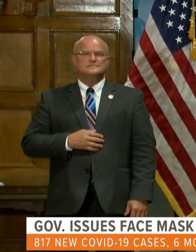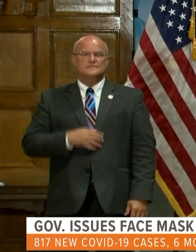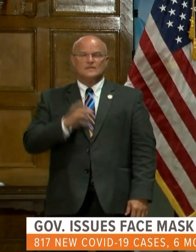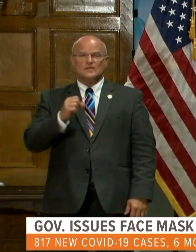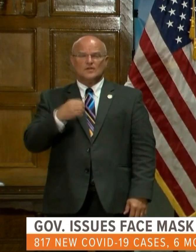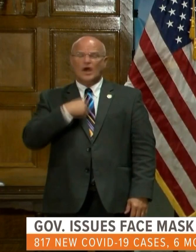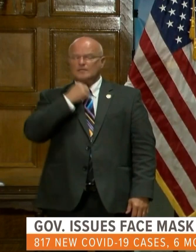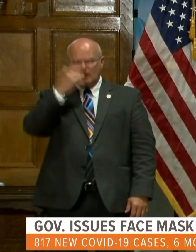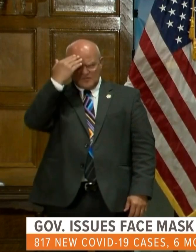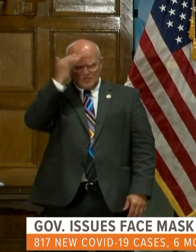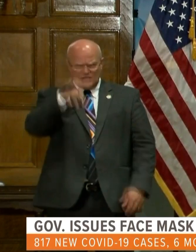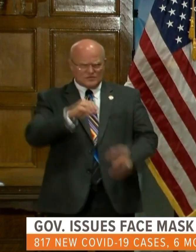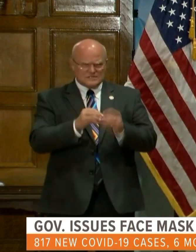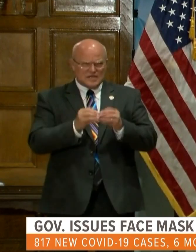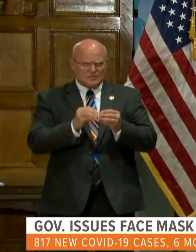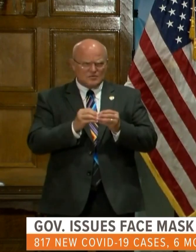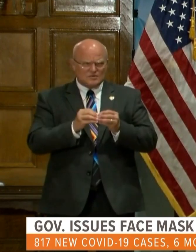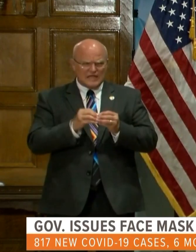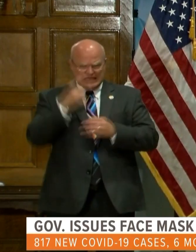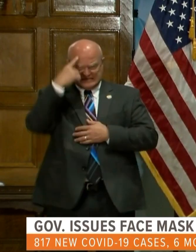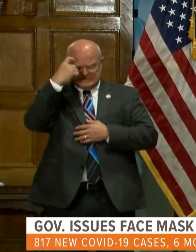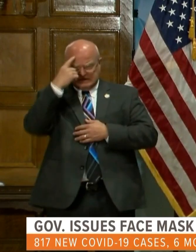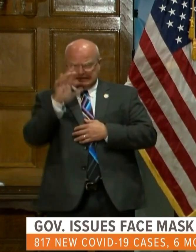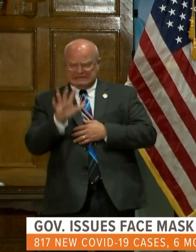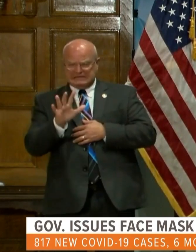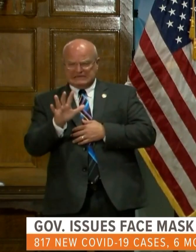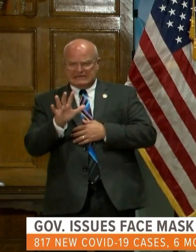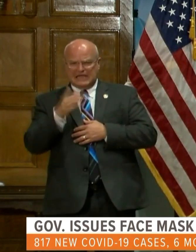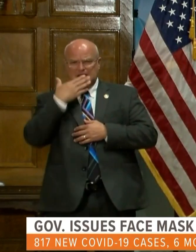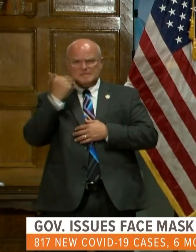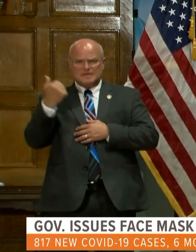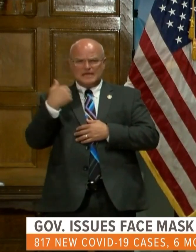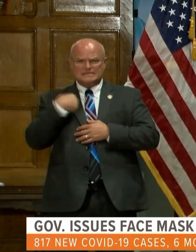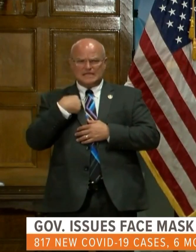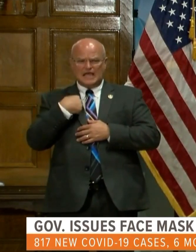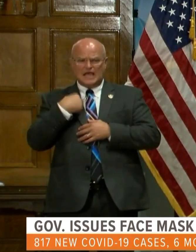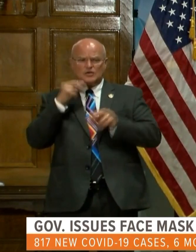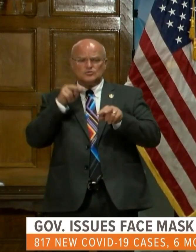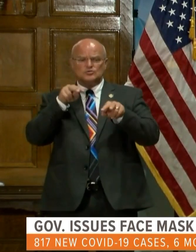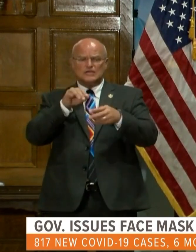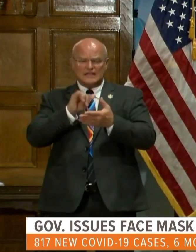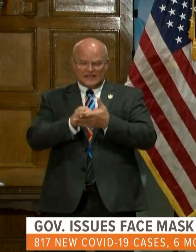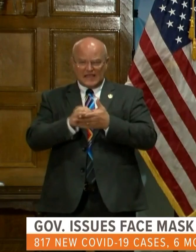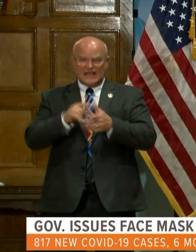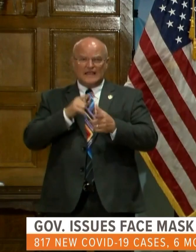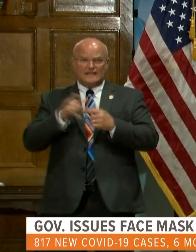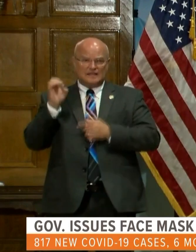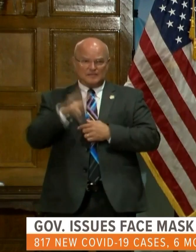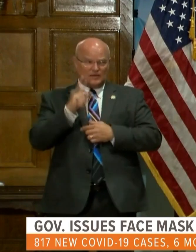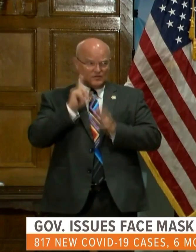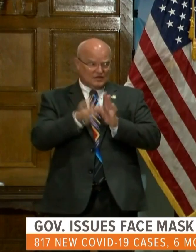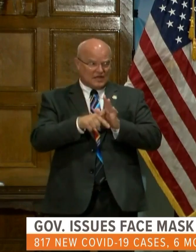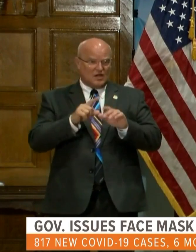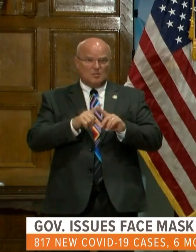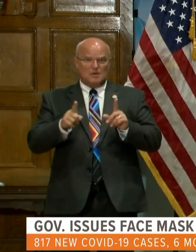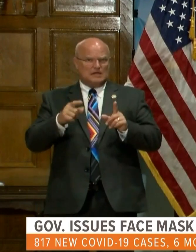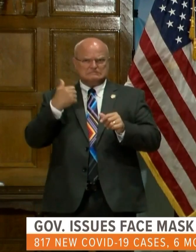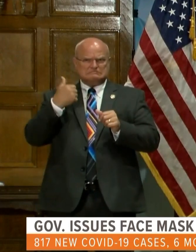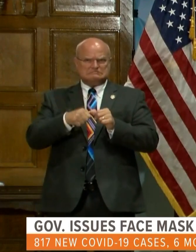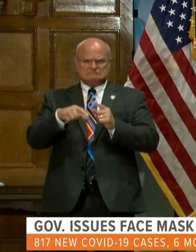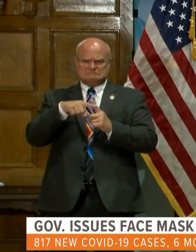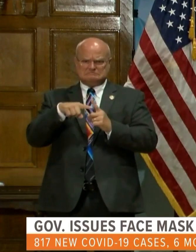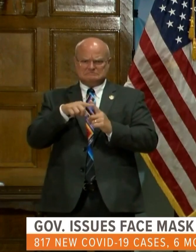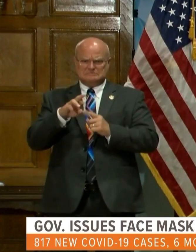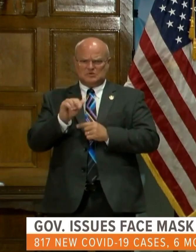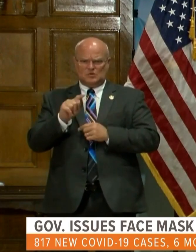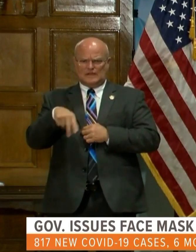So I'm not familiar with those numbers, and rather than speculate, I think it's best that I look into that and then get back to you on it. But I don't remember those